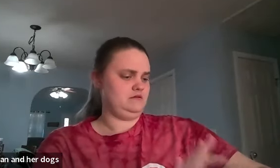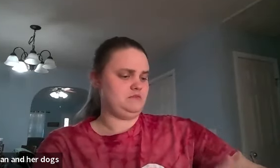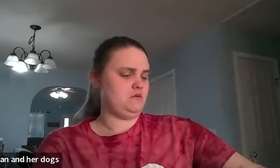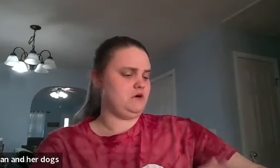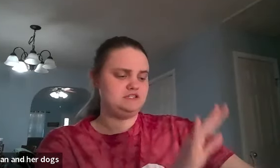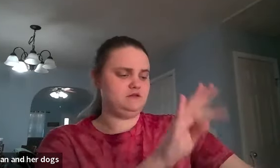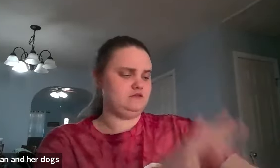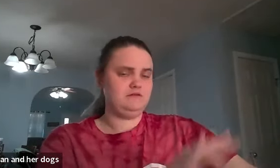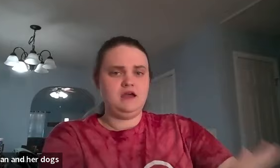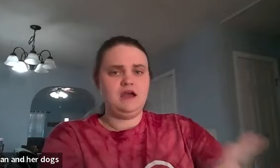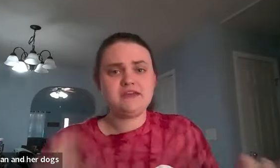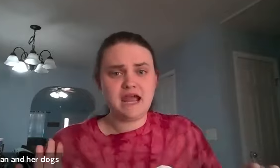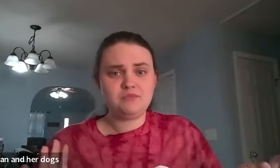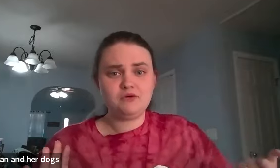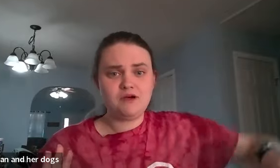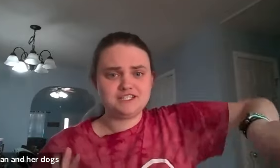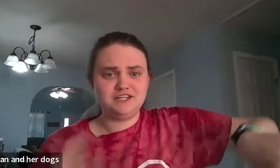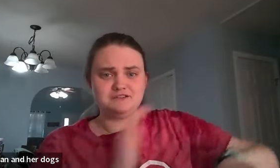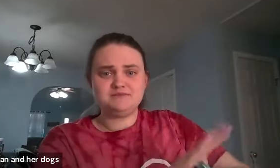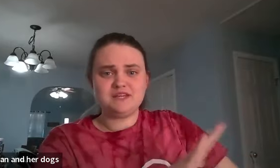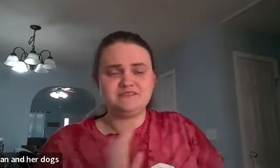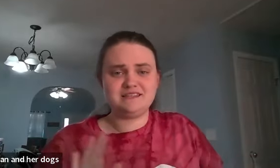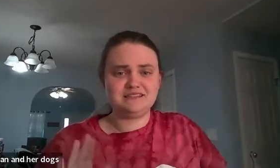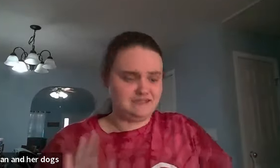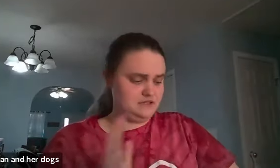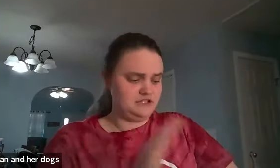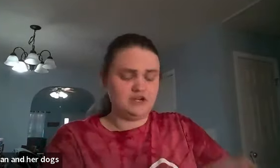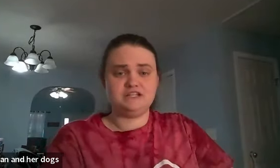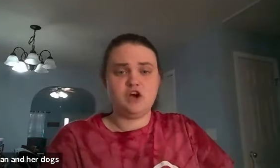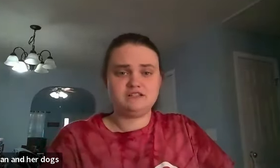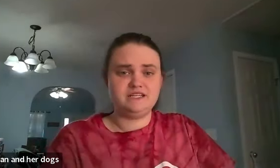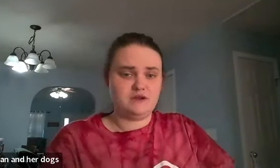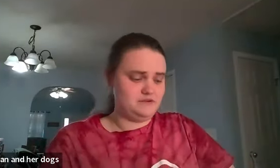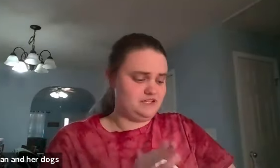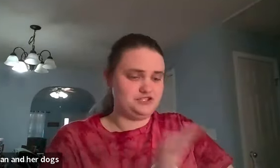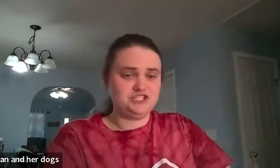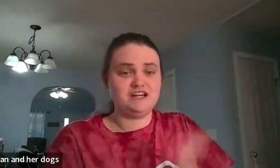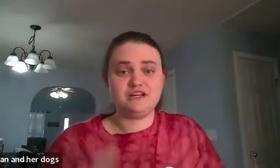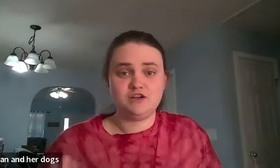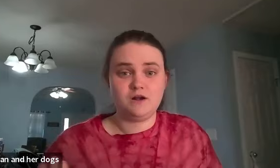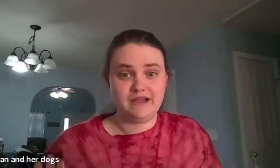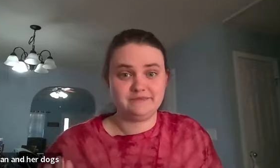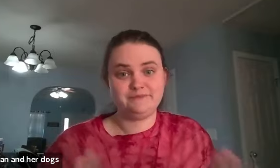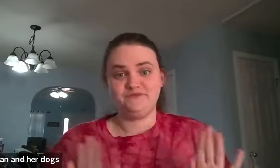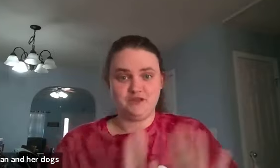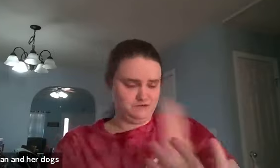If my watch, there we go. I have that Apple Watch and you know, sometimes it thinks like Siri's trying to talk to me. So I have to make sure she's not trying to talk back to me. So that's why I was